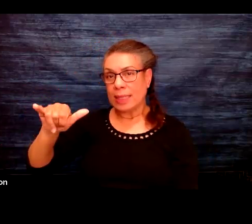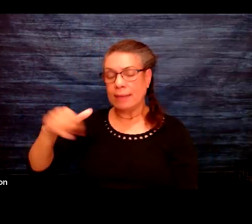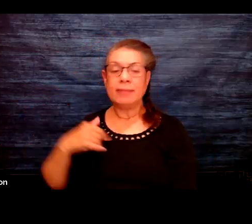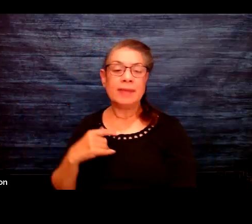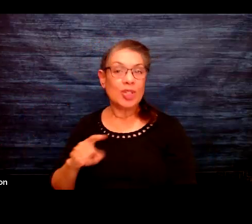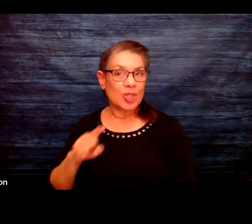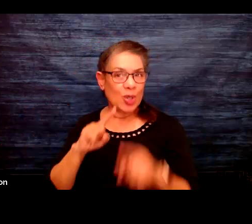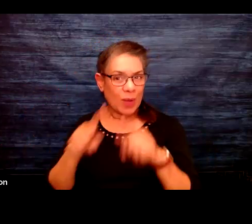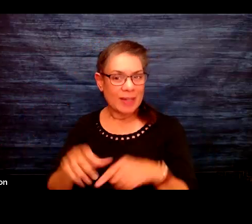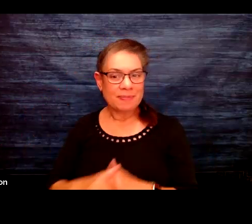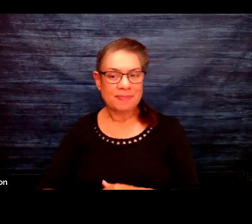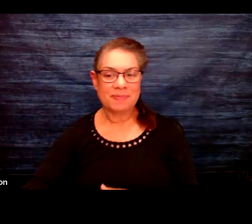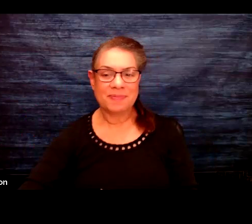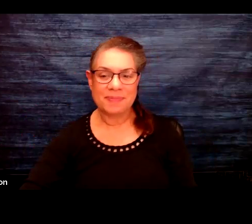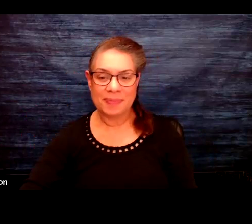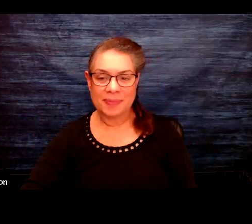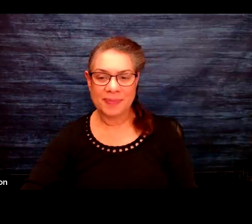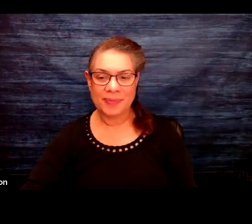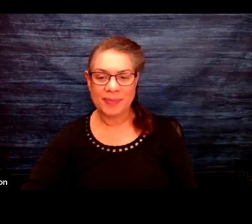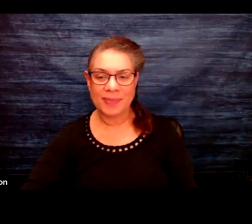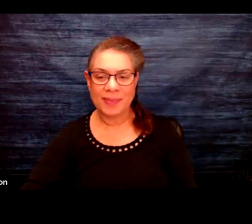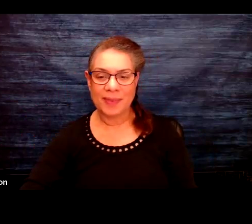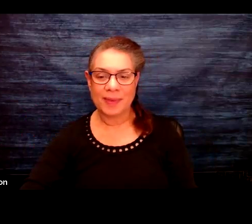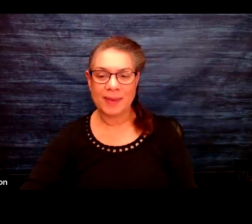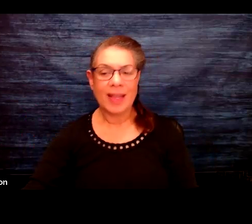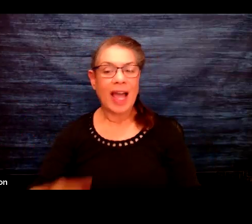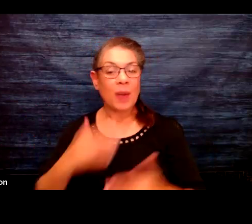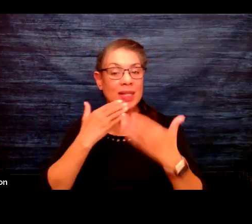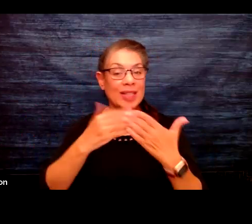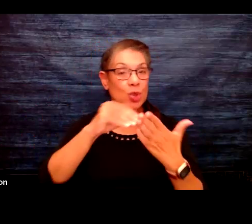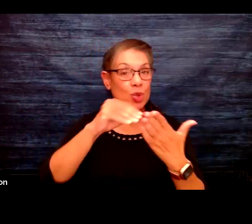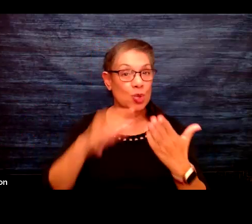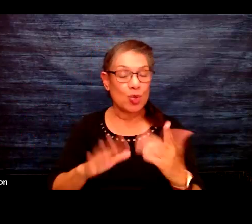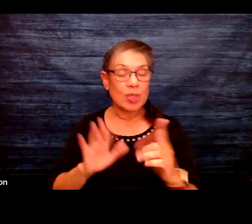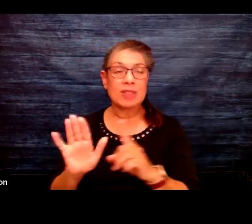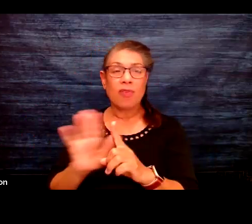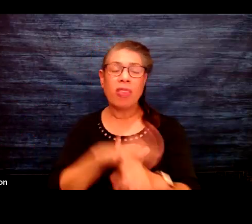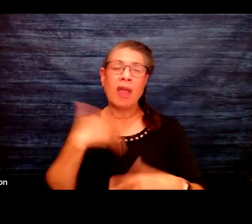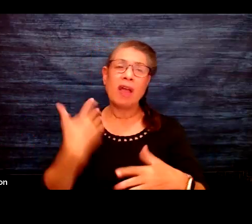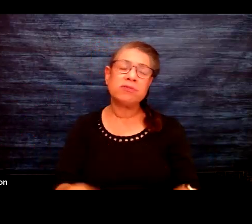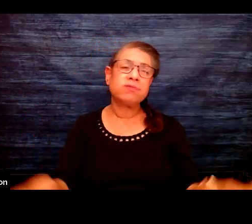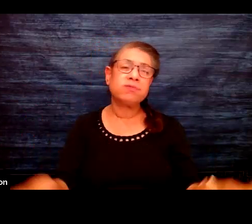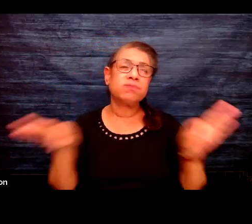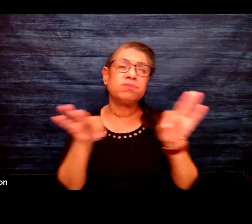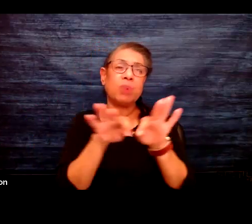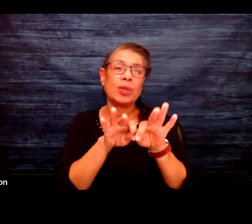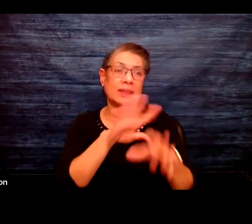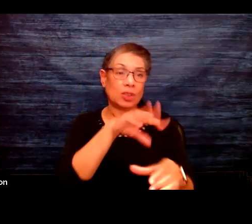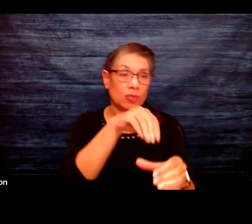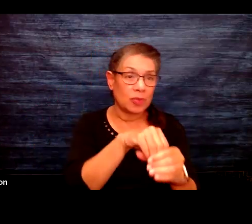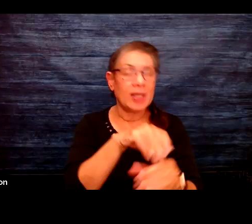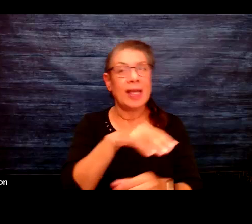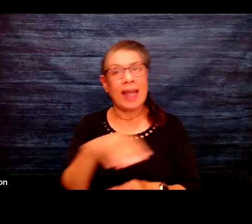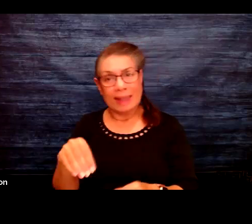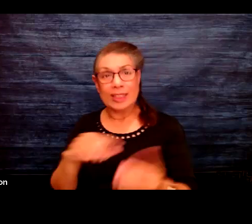Elementary. I want to thank participating students for their valuable contribution to our city and to our